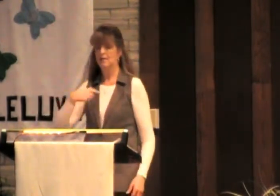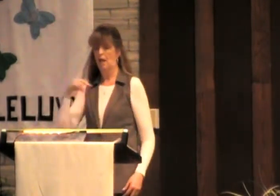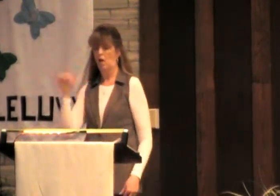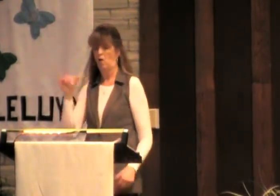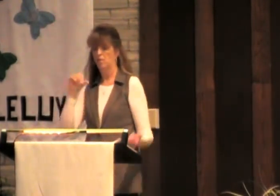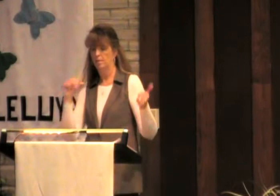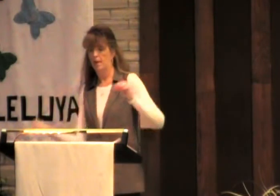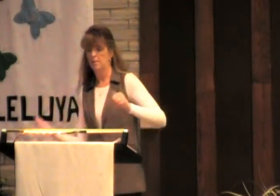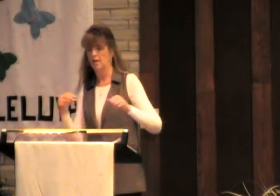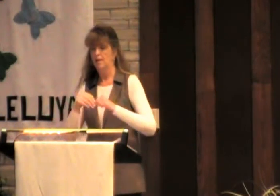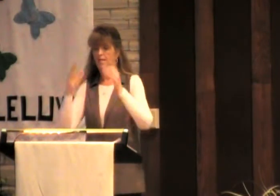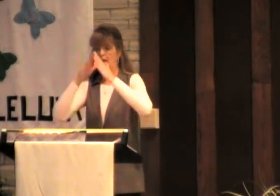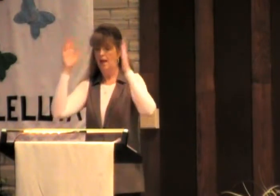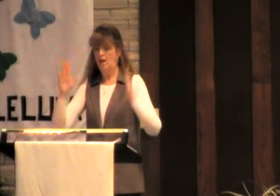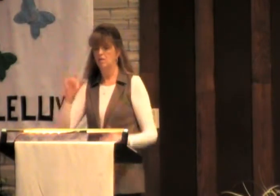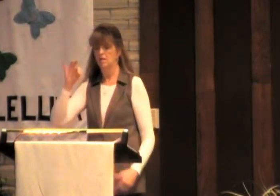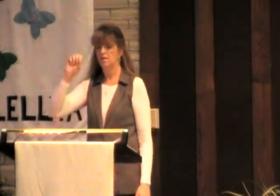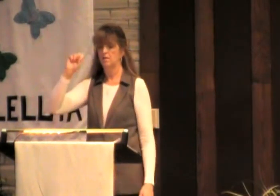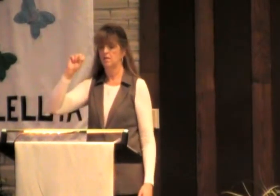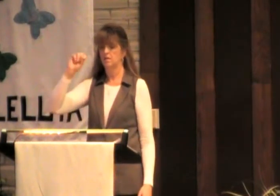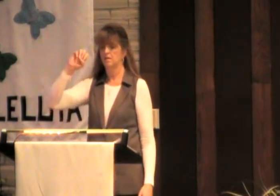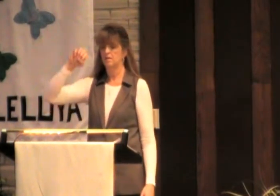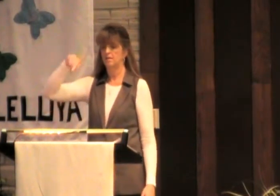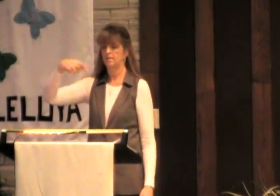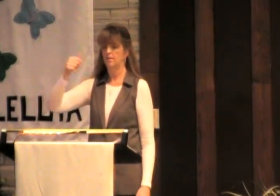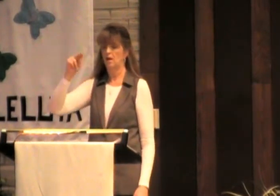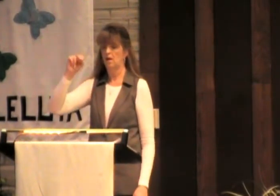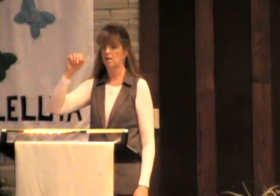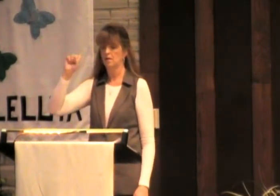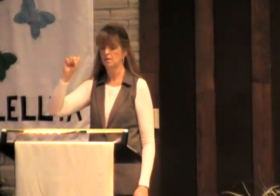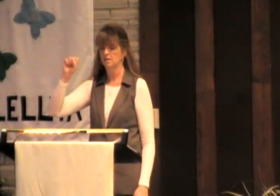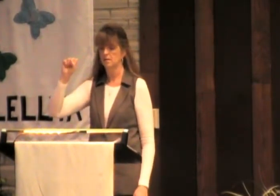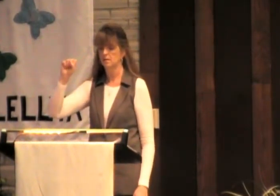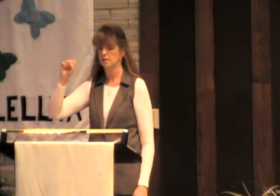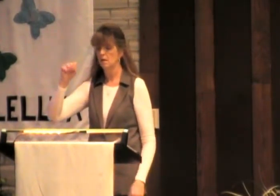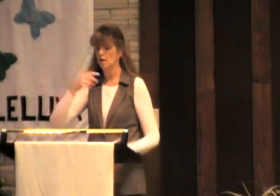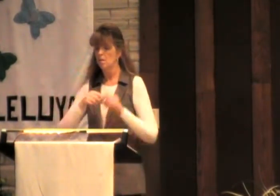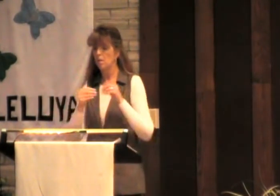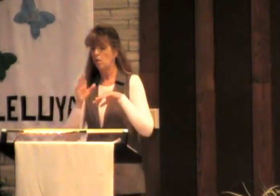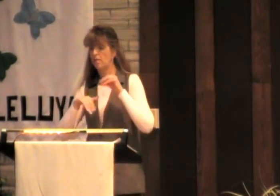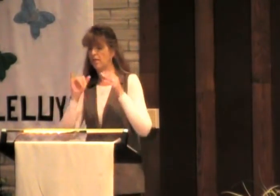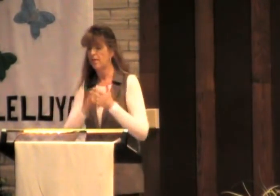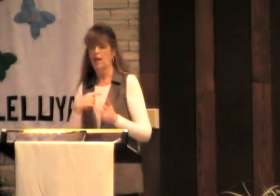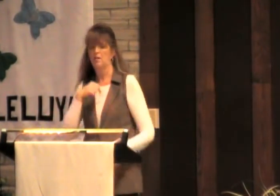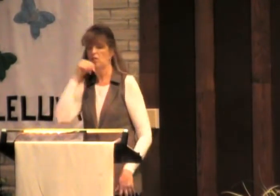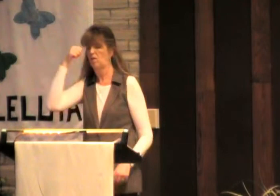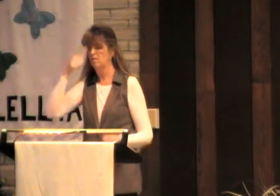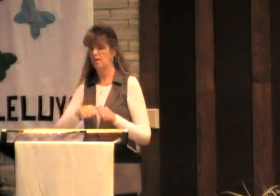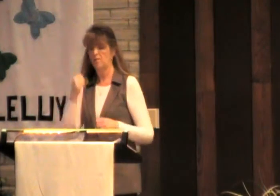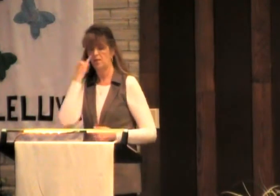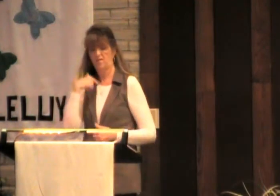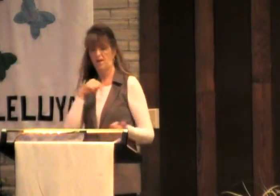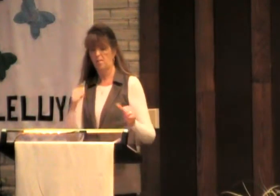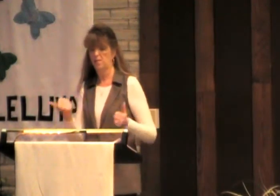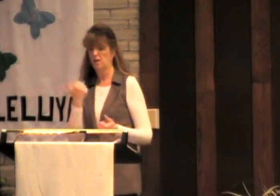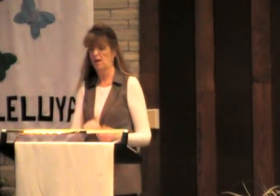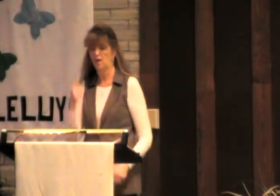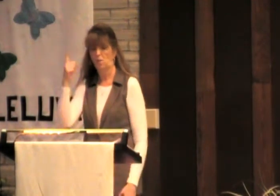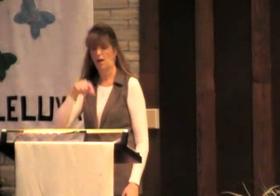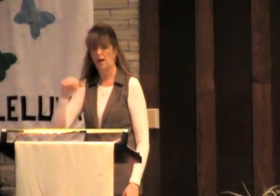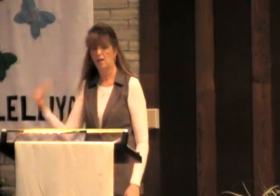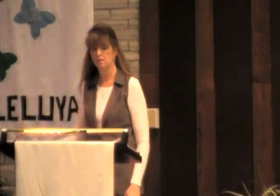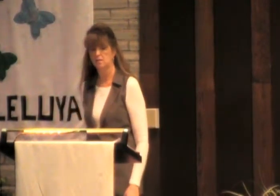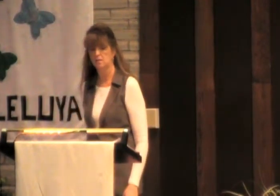It says, yes, I also baptized the household of Stephanas. Beyond that, I don't remember if I